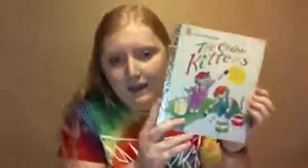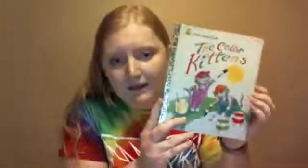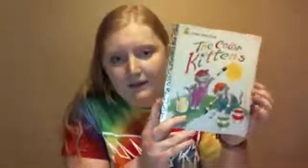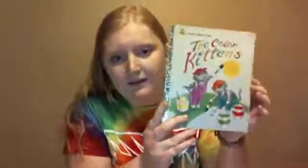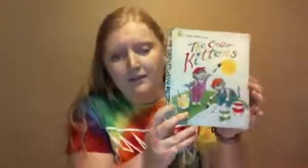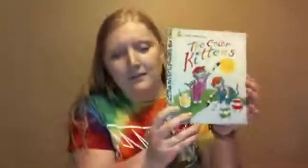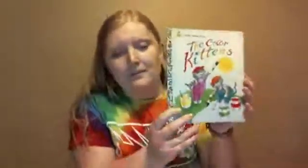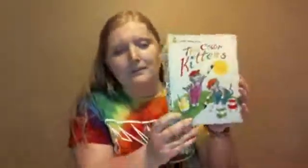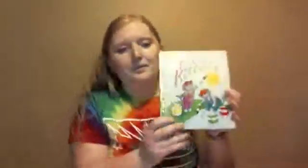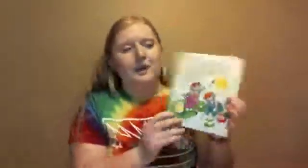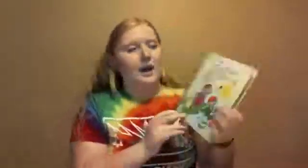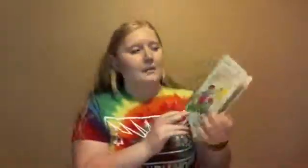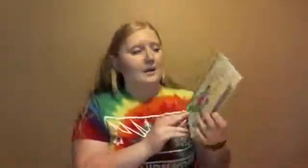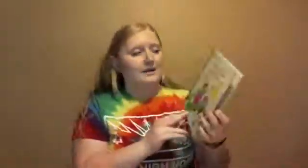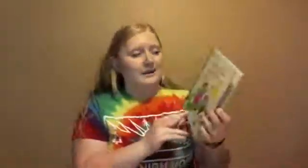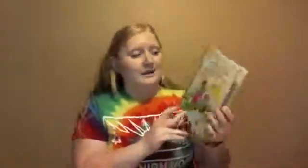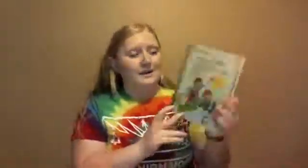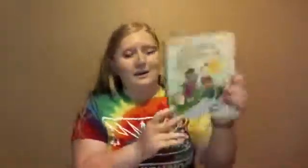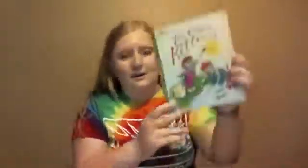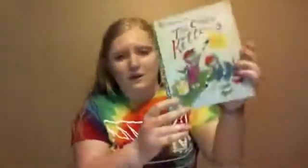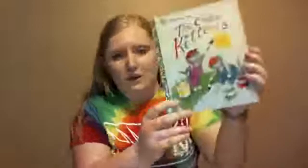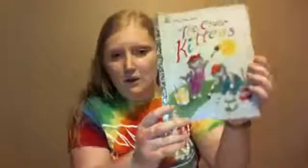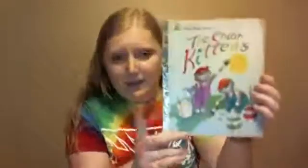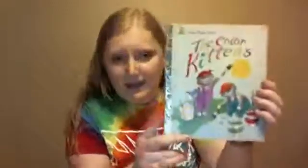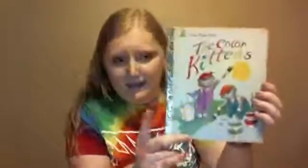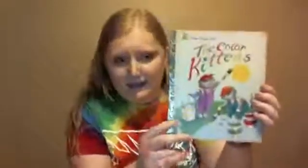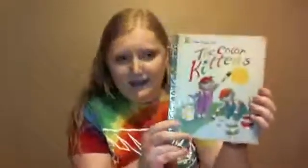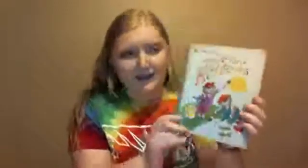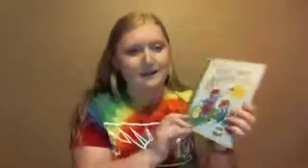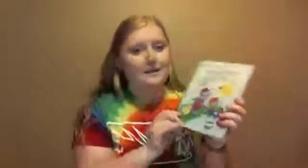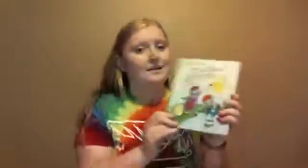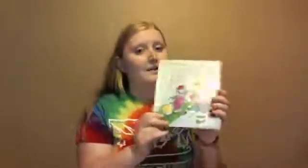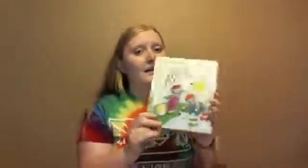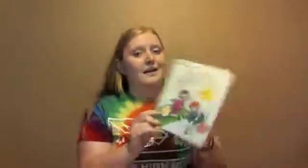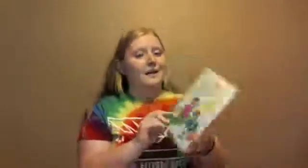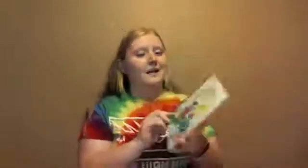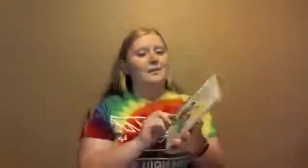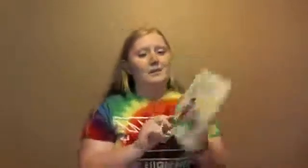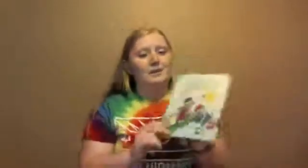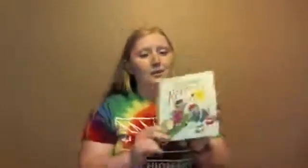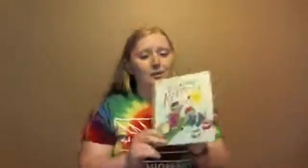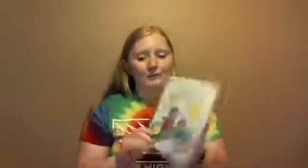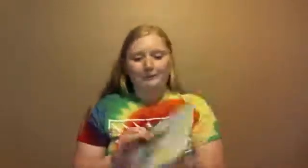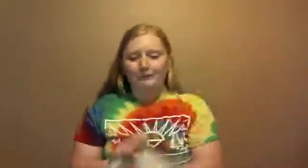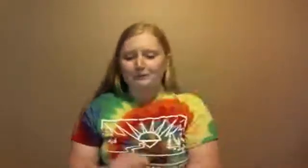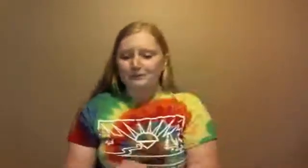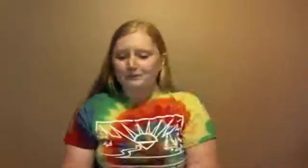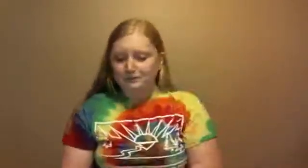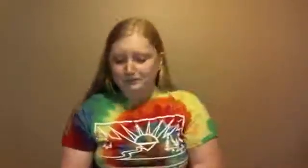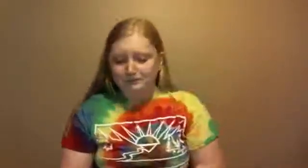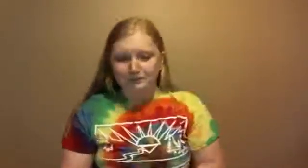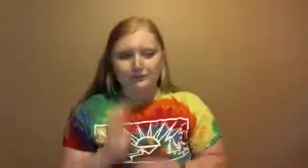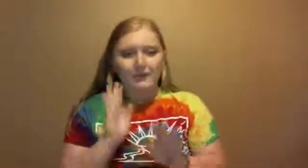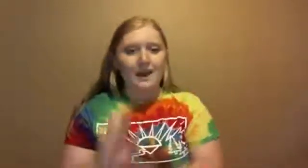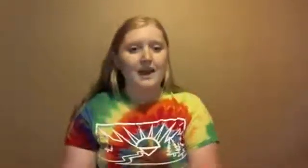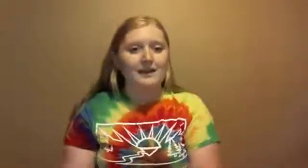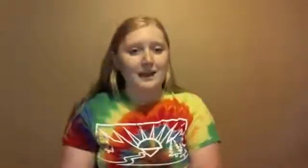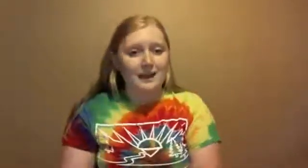Kittens. And we're going to see what these two painting kittens are getting up to. And then